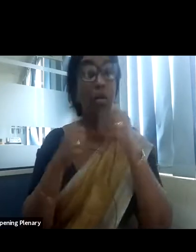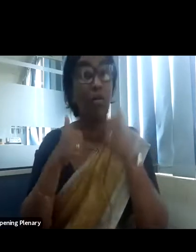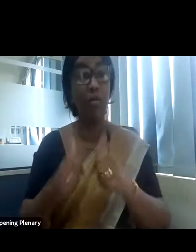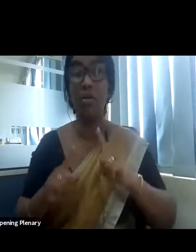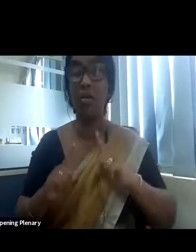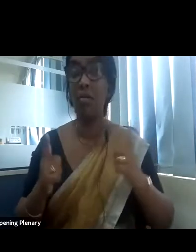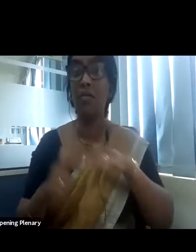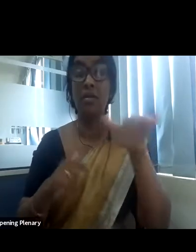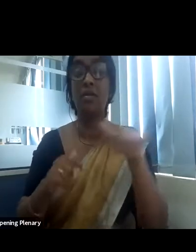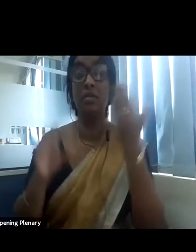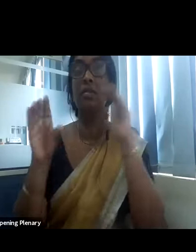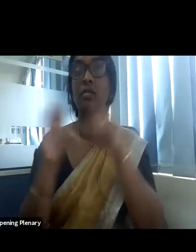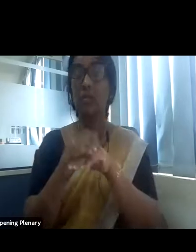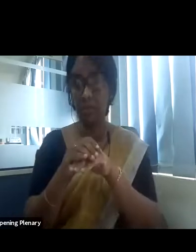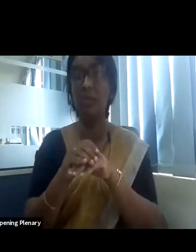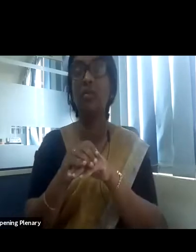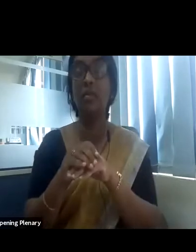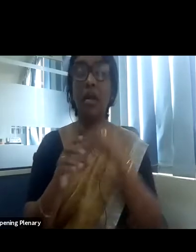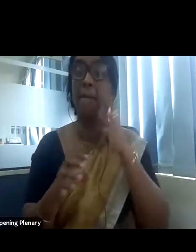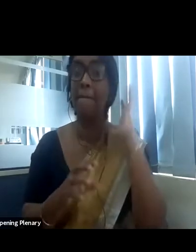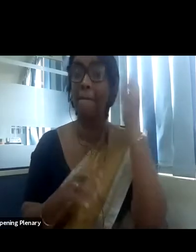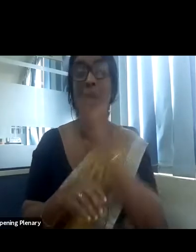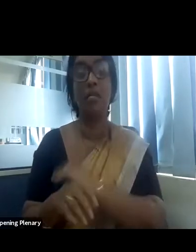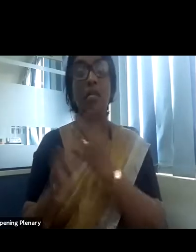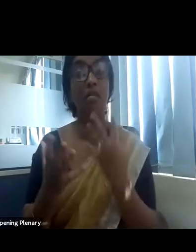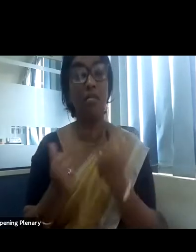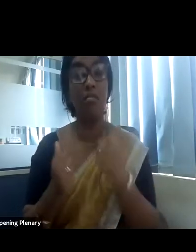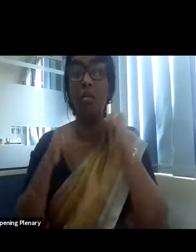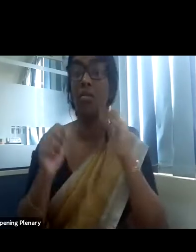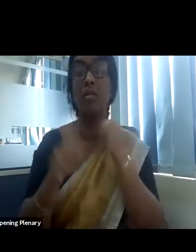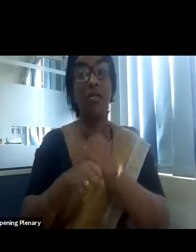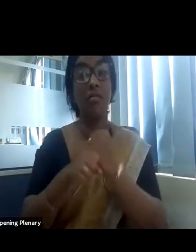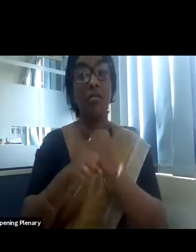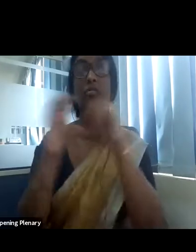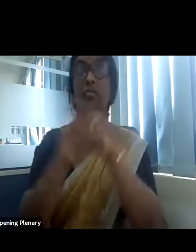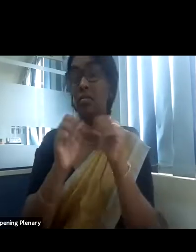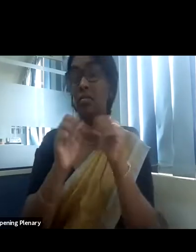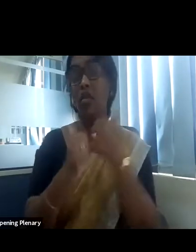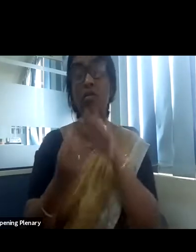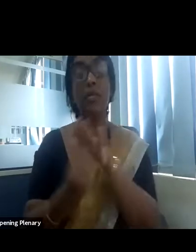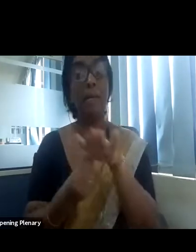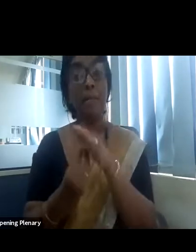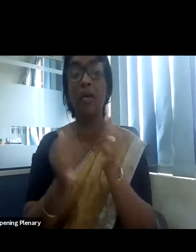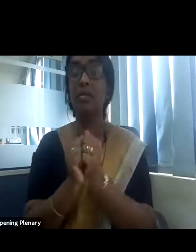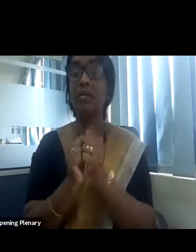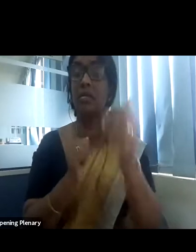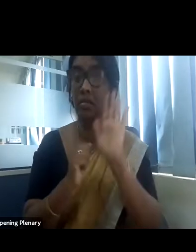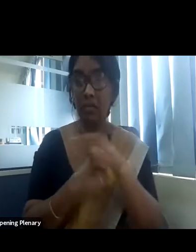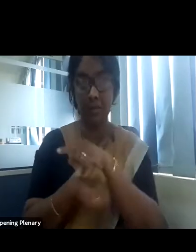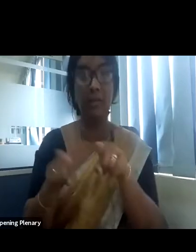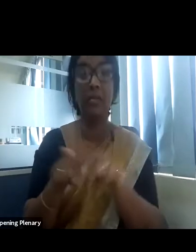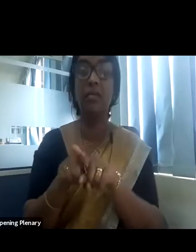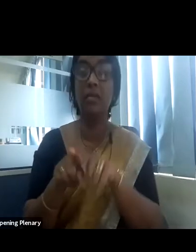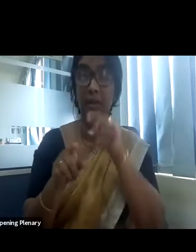good governance, and predictable policy environment. Second, the SDG provides a framework